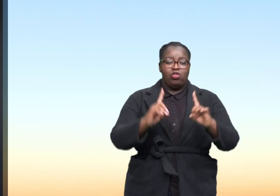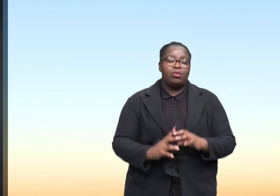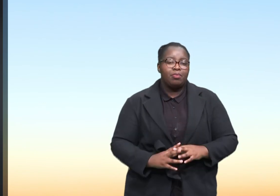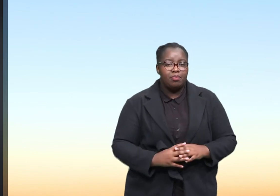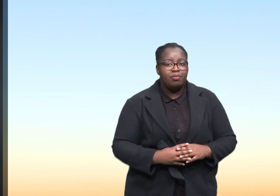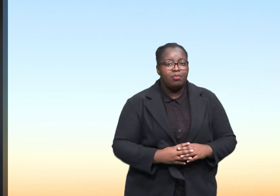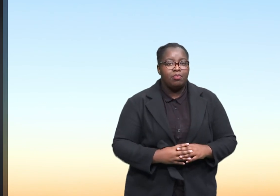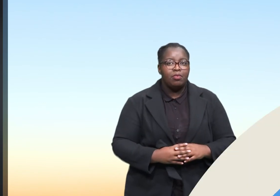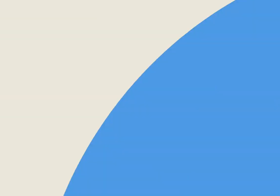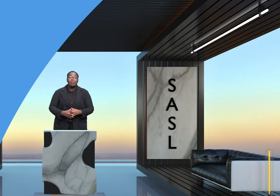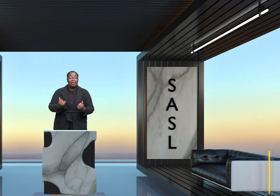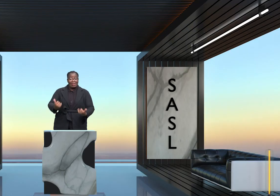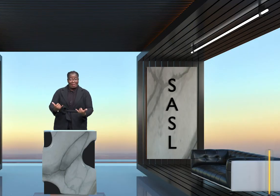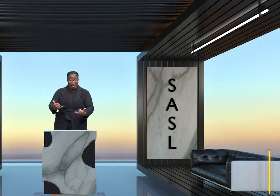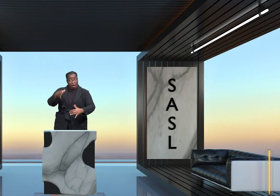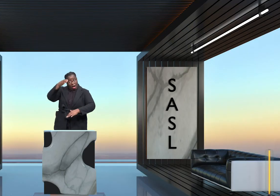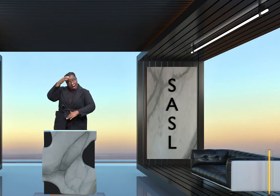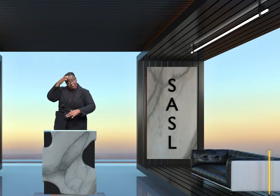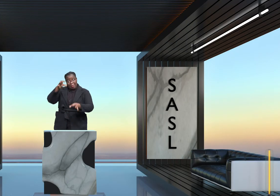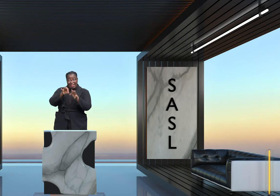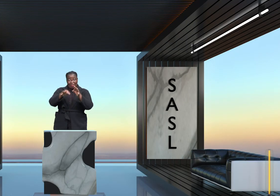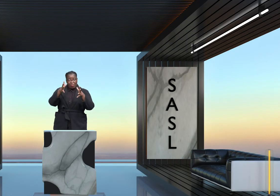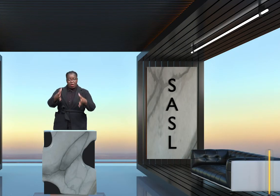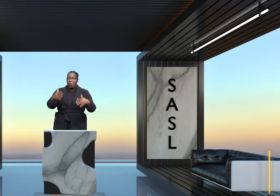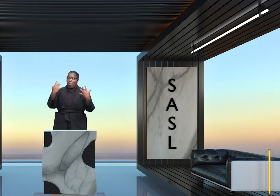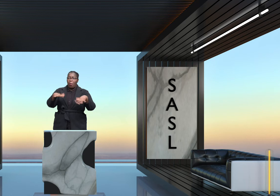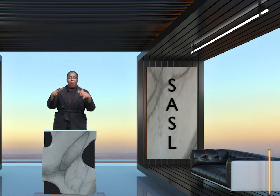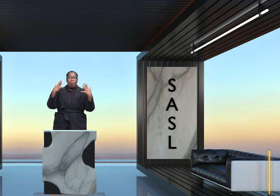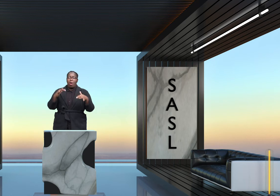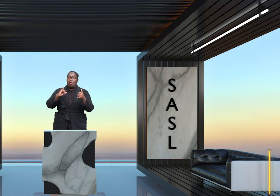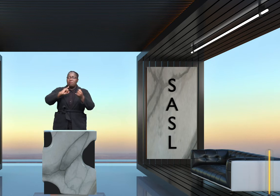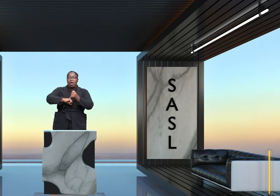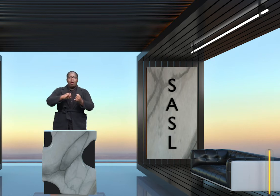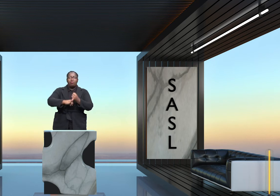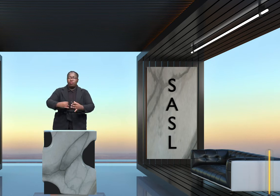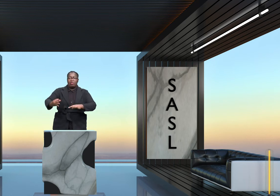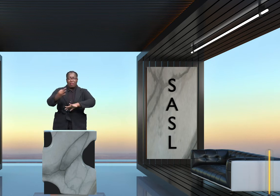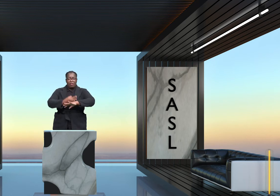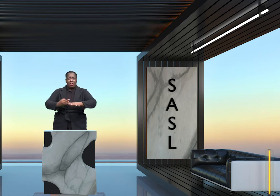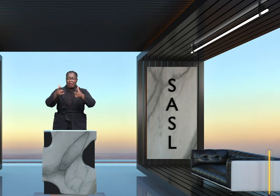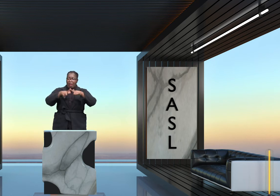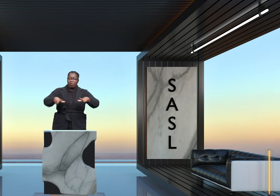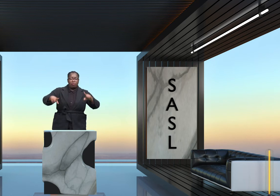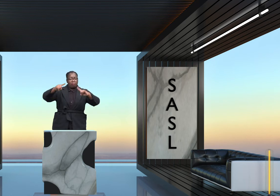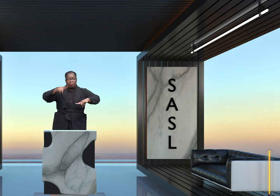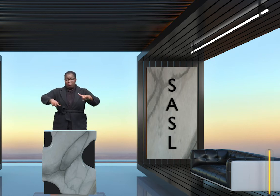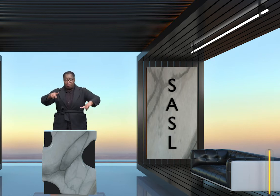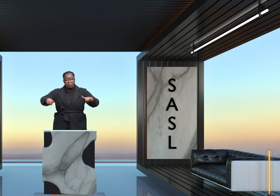Education. Academic interpreting involves an extensive number of subjects, fields, languages, and dynamics.